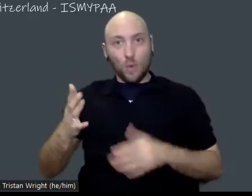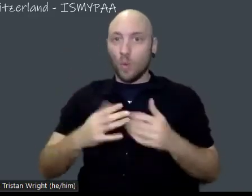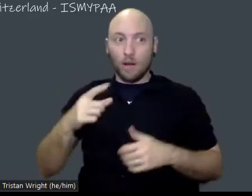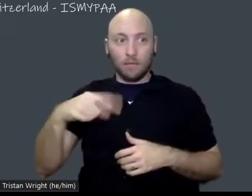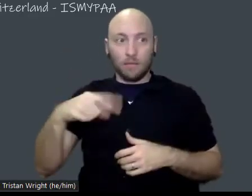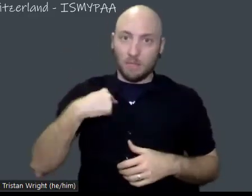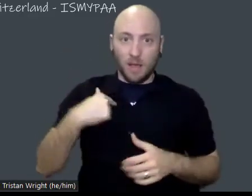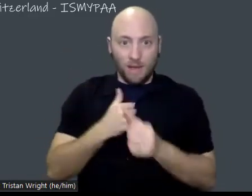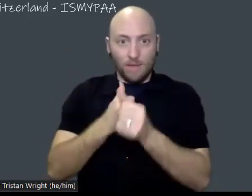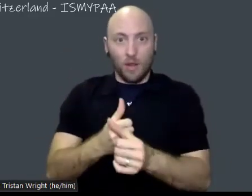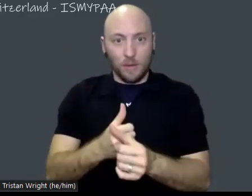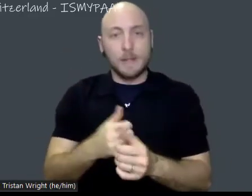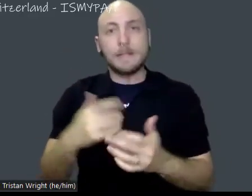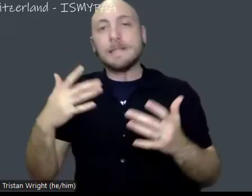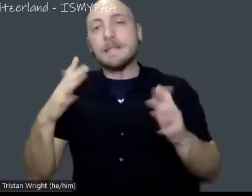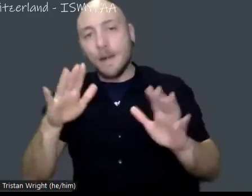Unfortunately for him,